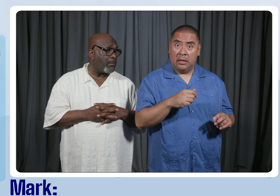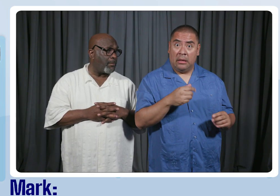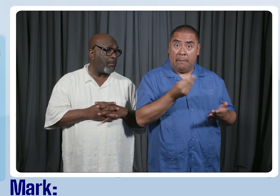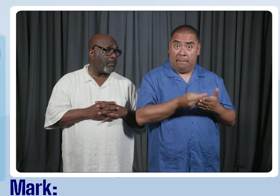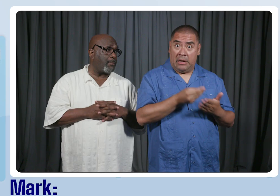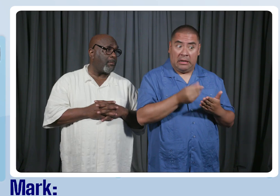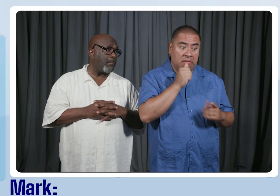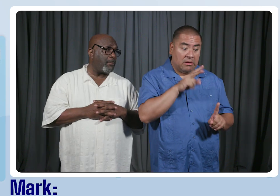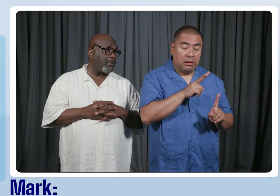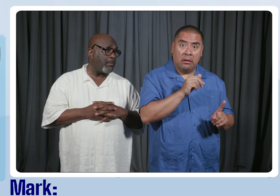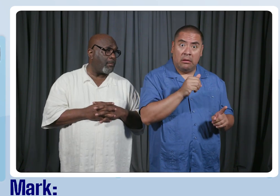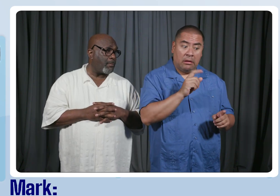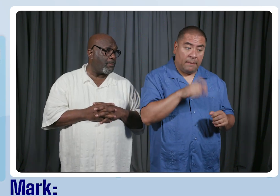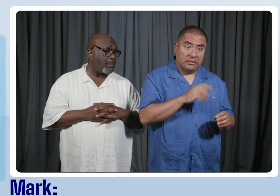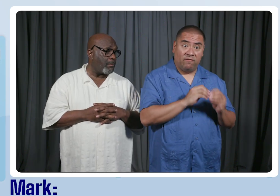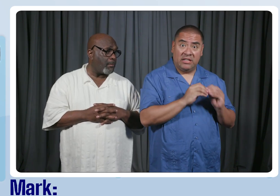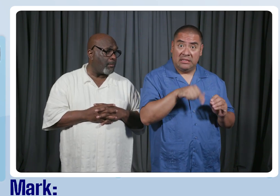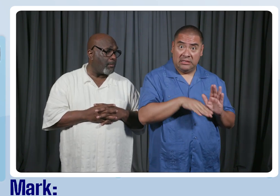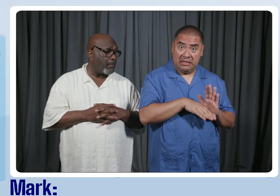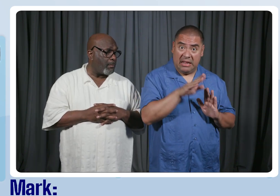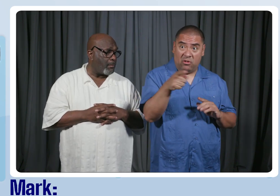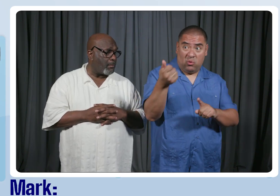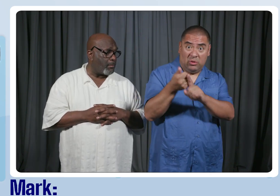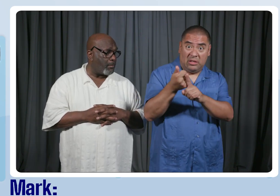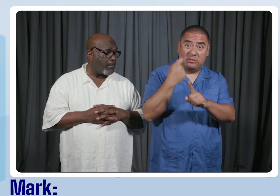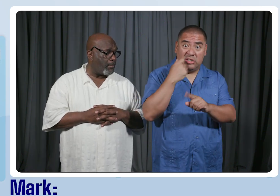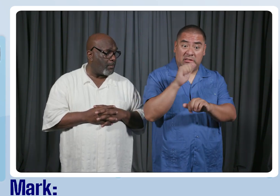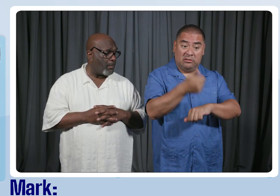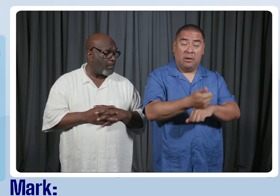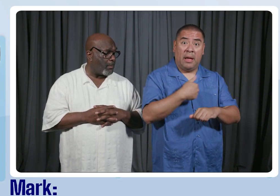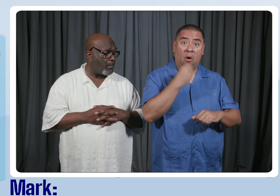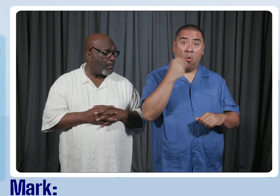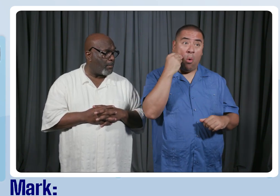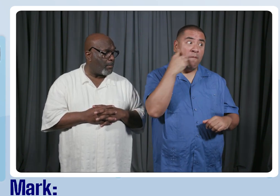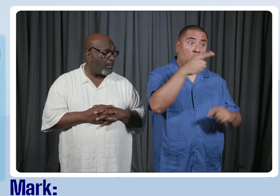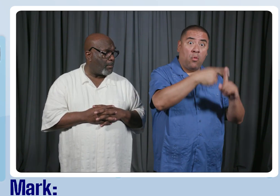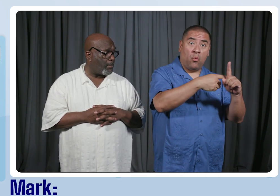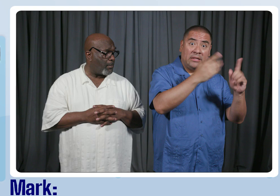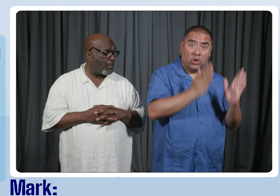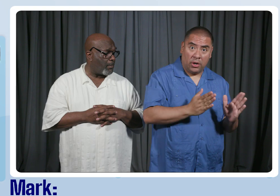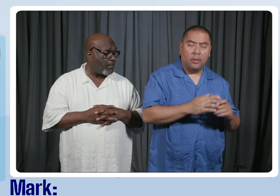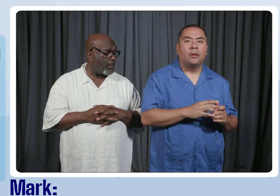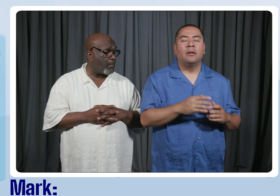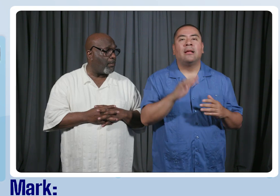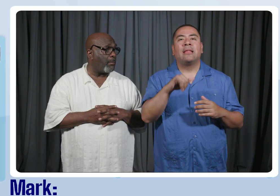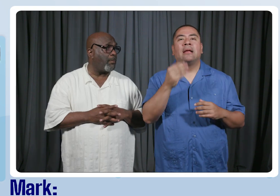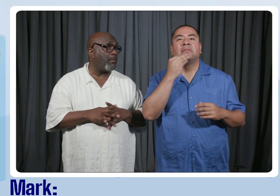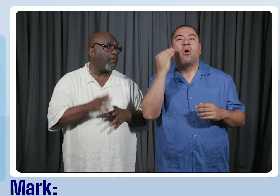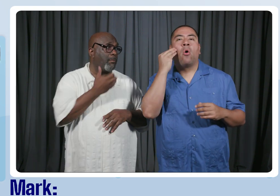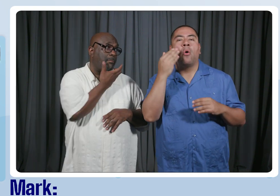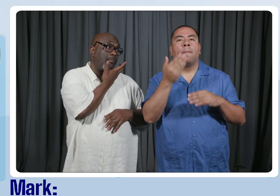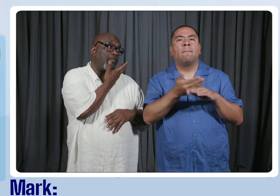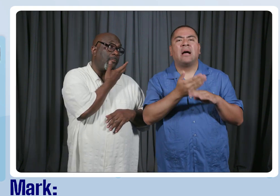commitment? Am I now responsible for fixing this lift that you just put on my home for my tenant? And that's where the rest of HomeMod comes in